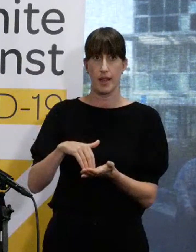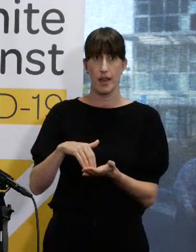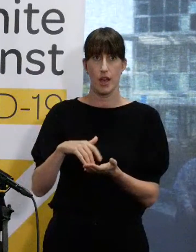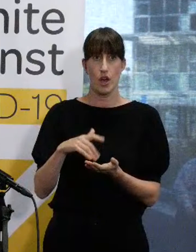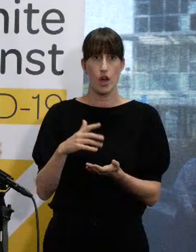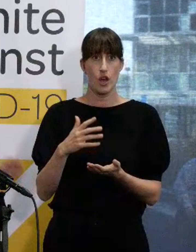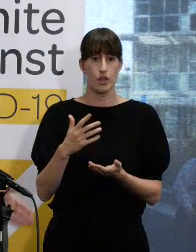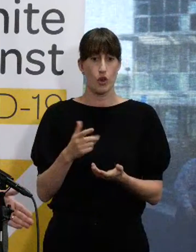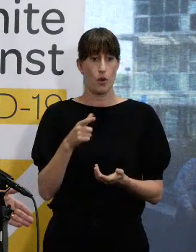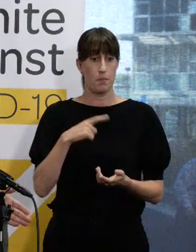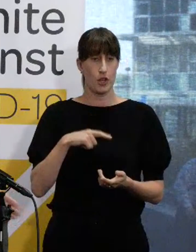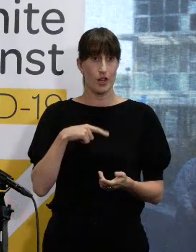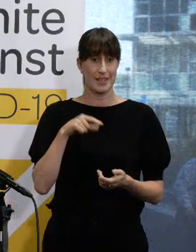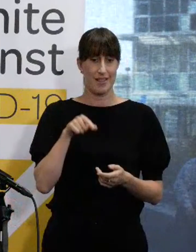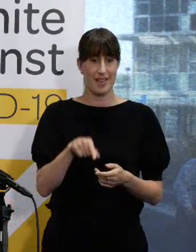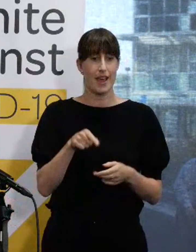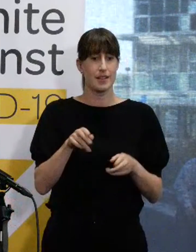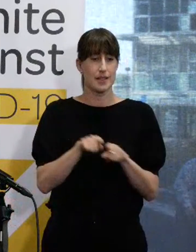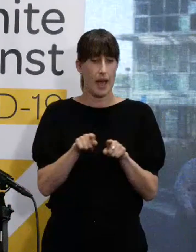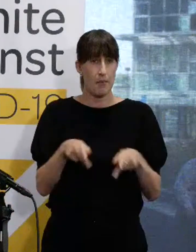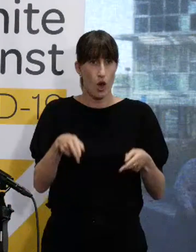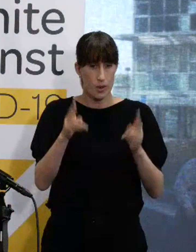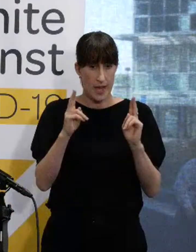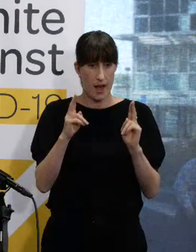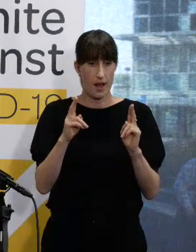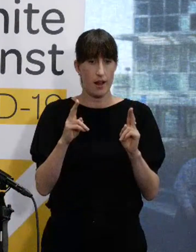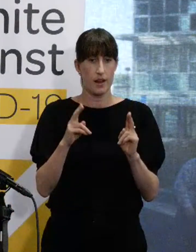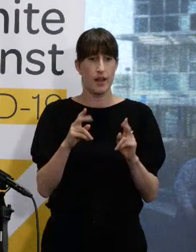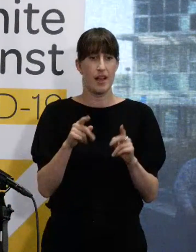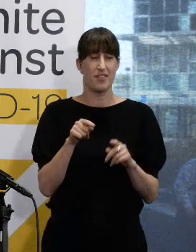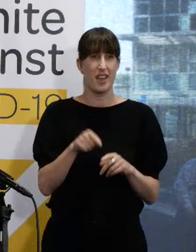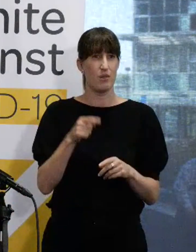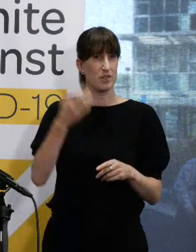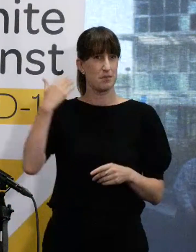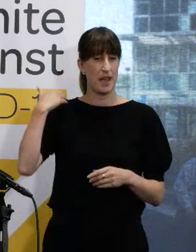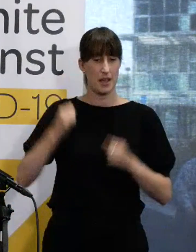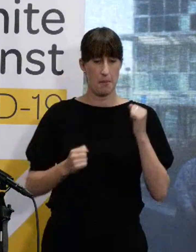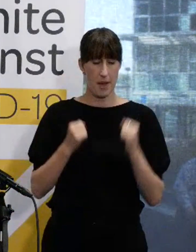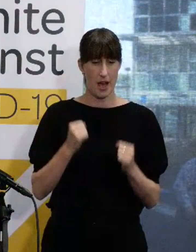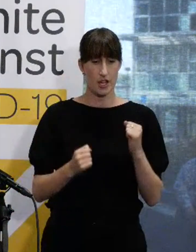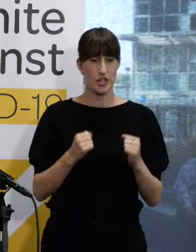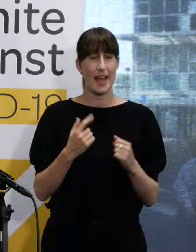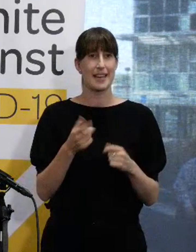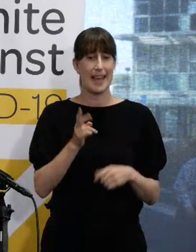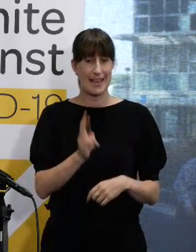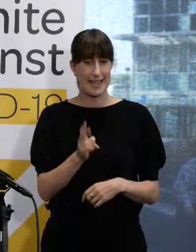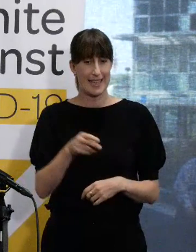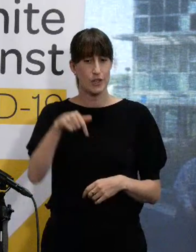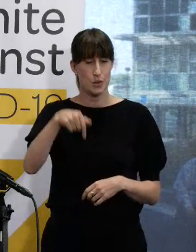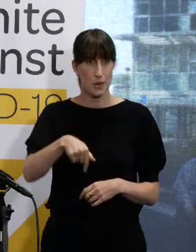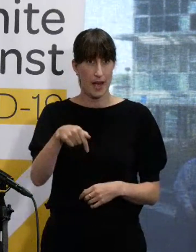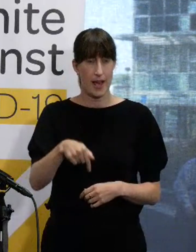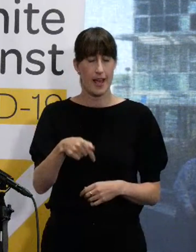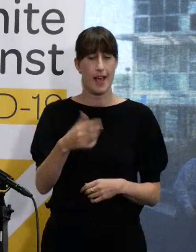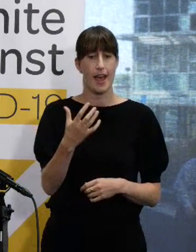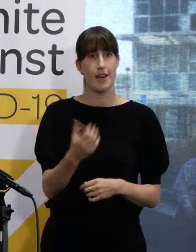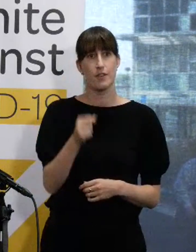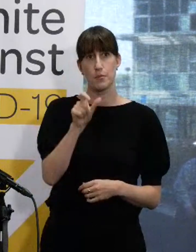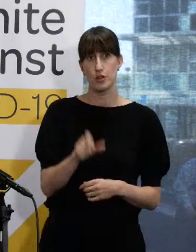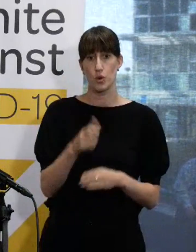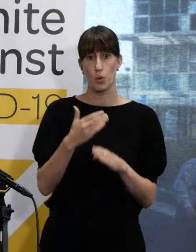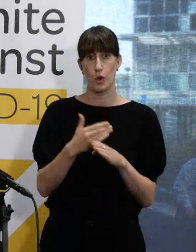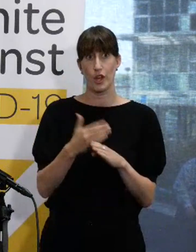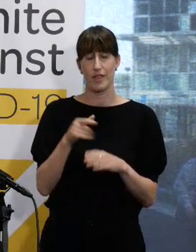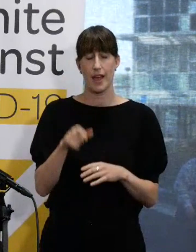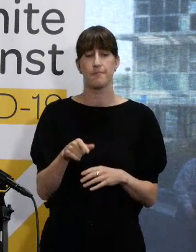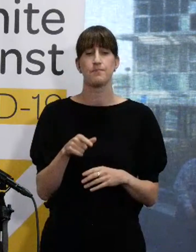saying, because of that earlier case and the case we're talking about today, we have decided to carry out an out-of-cycle infection prevention and